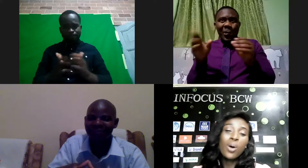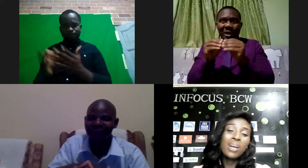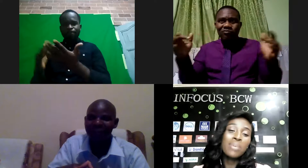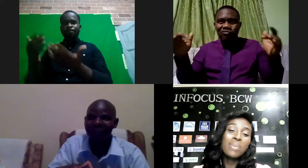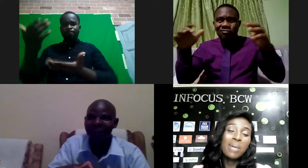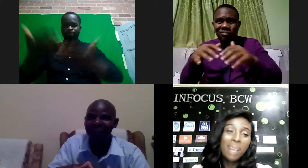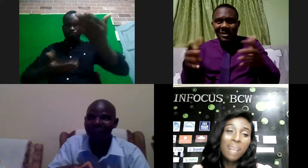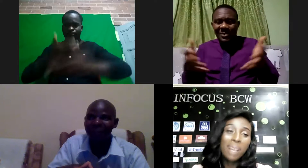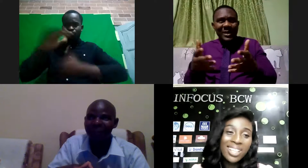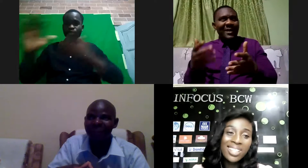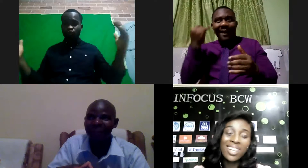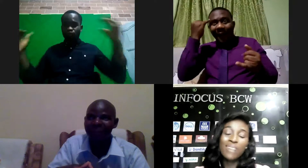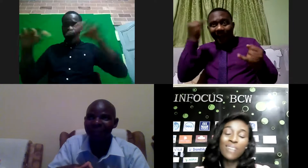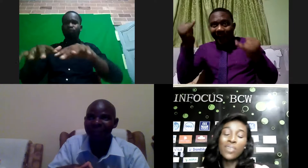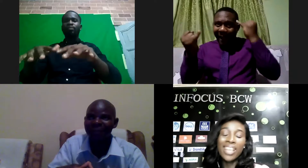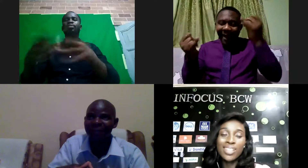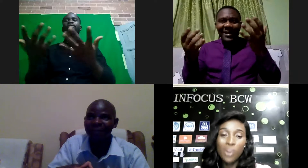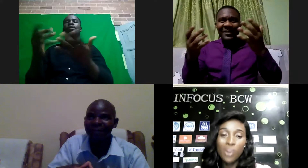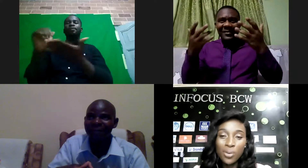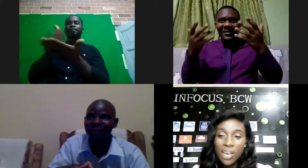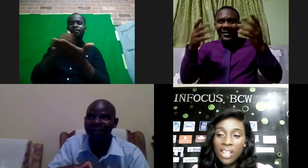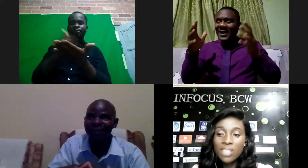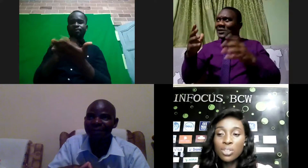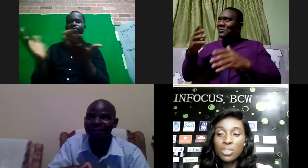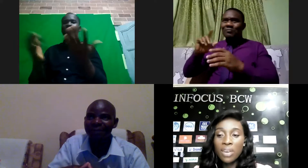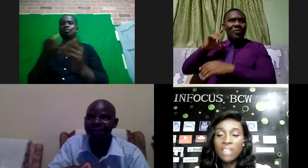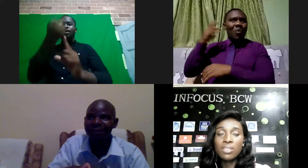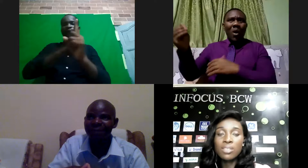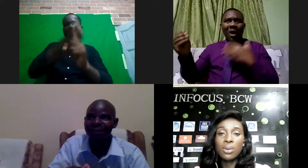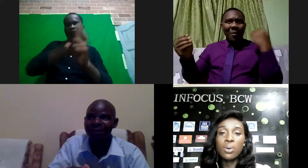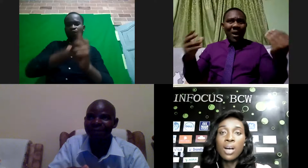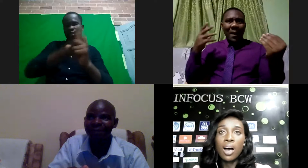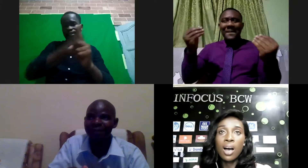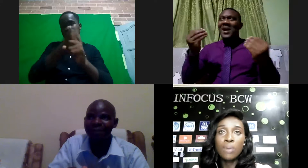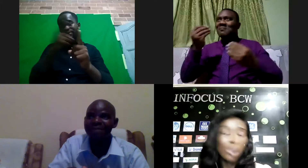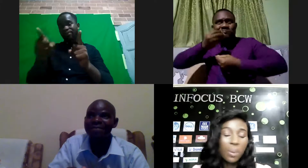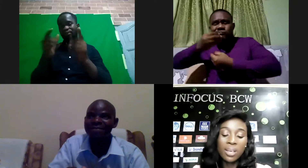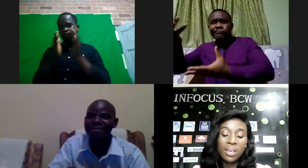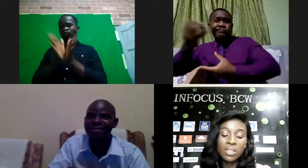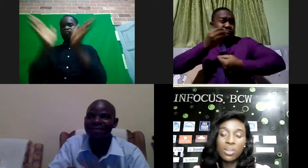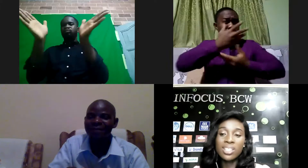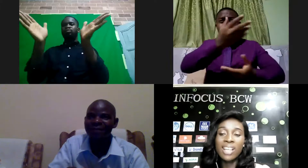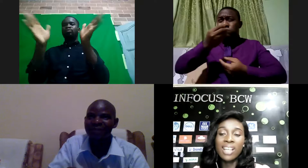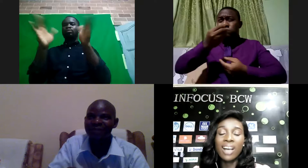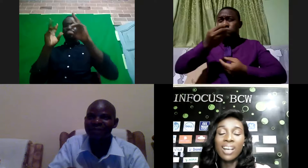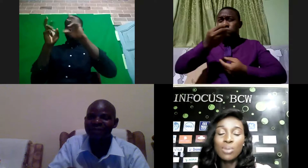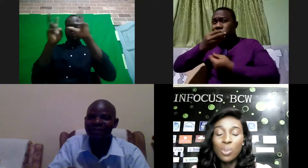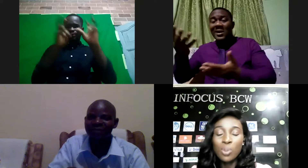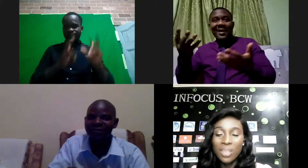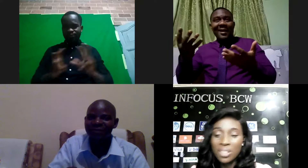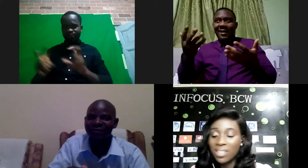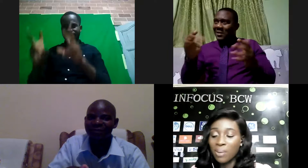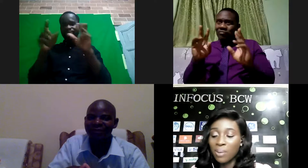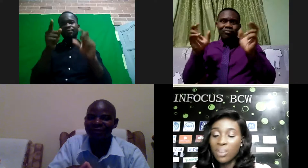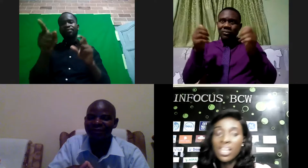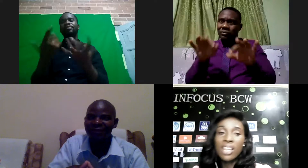all can be ambassadors and advocates of this great, topic. Seriously, I am so